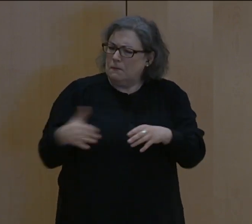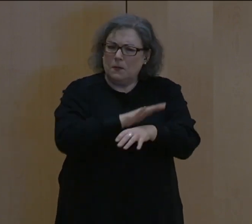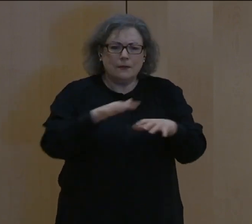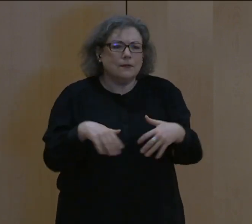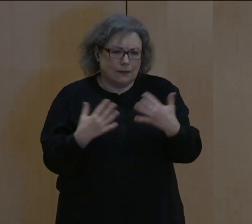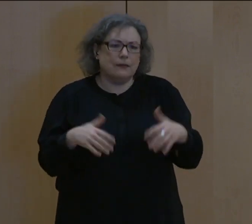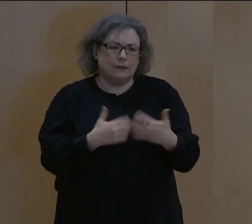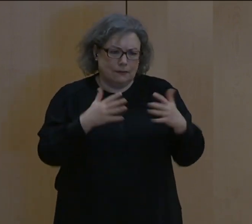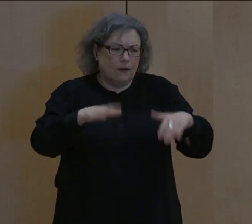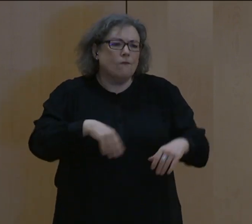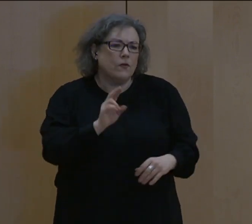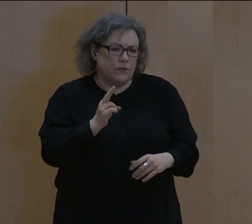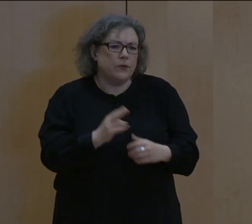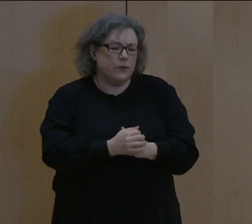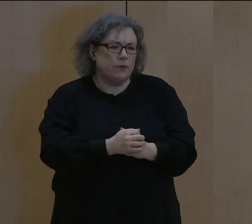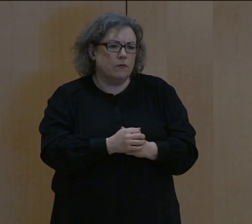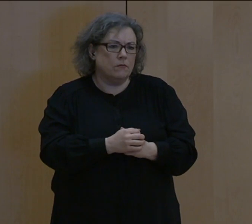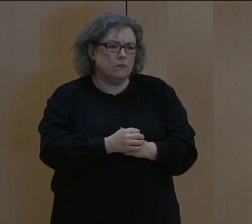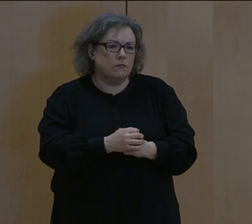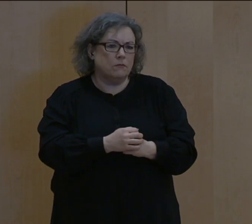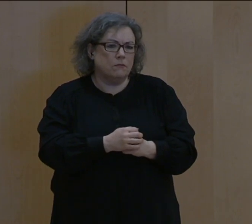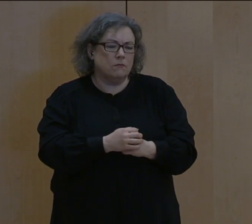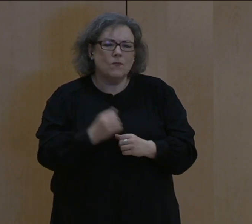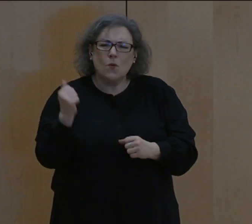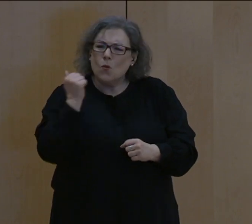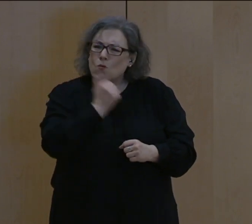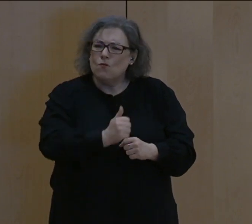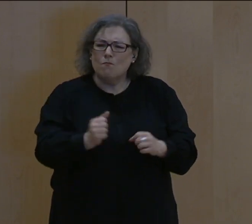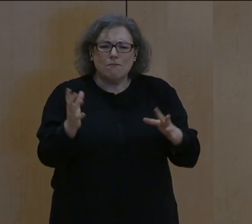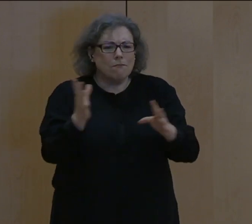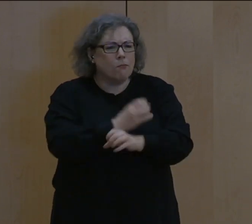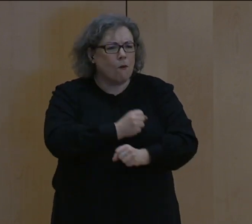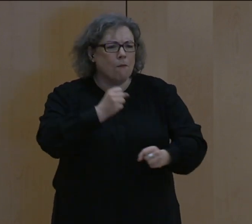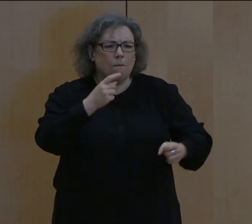vicious bombardment, the same as it was in Syria,